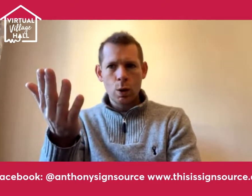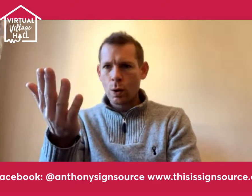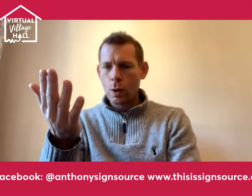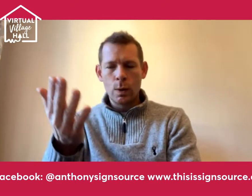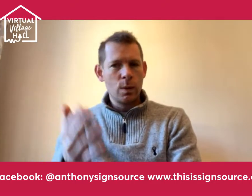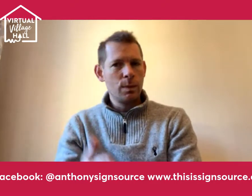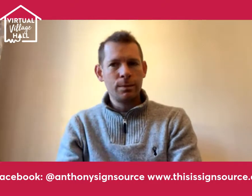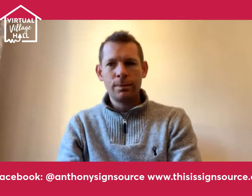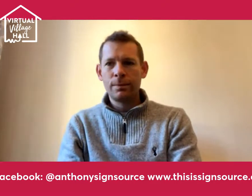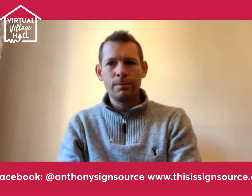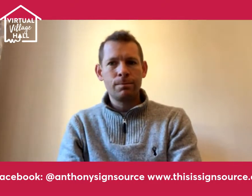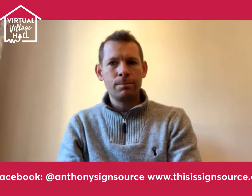and I don't know.